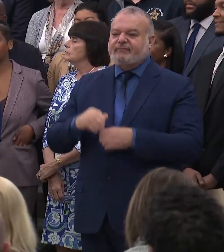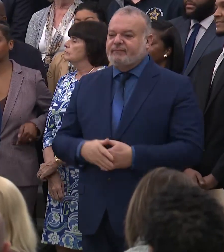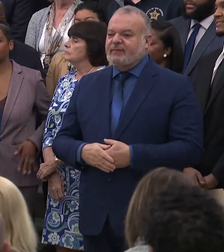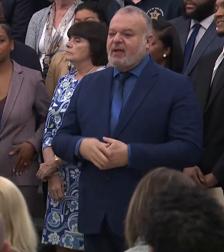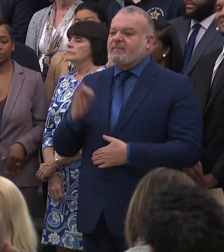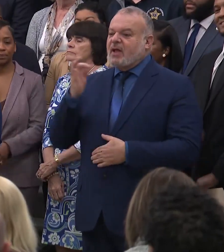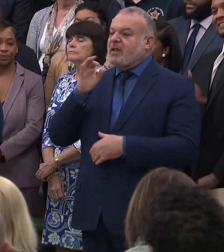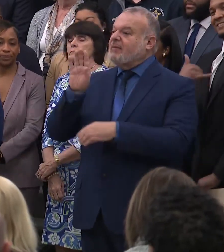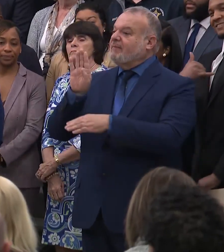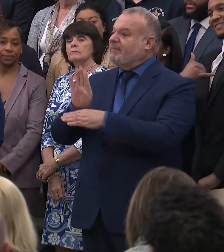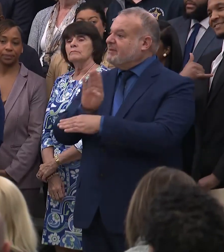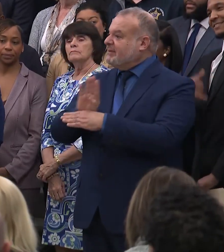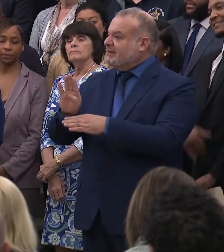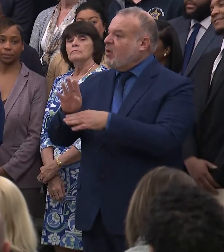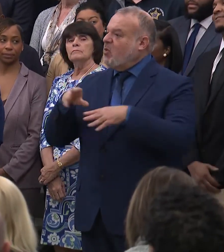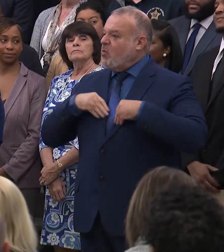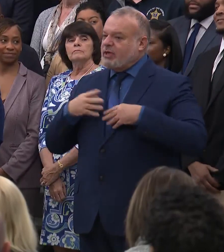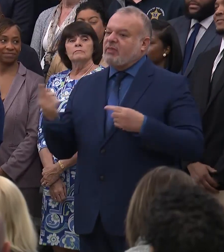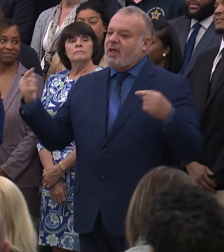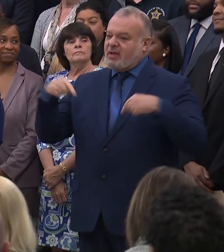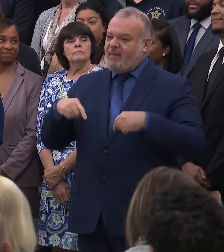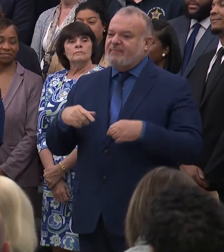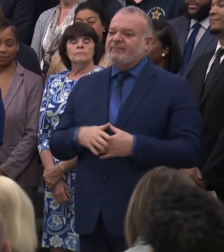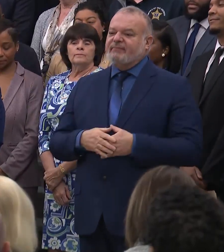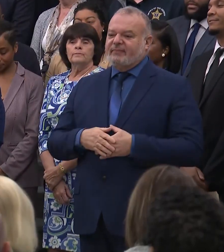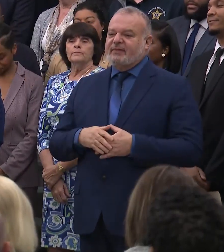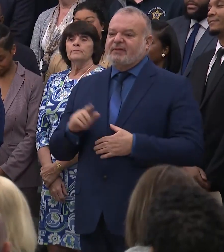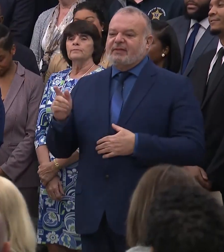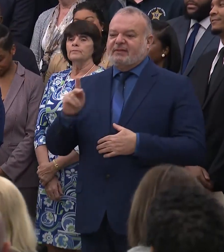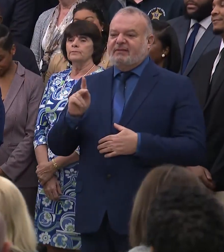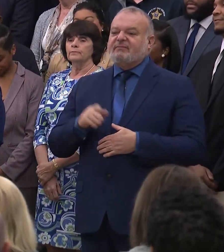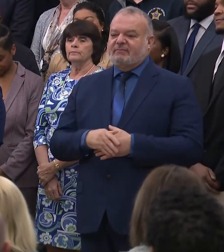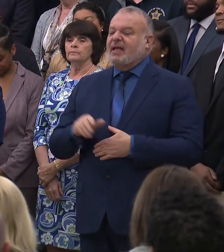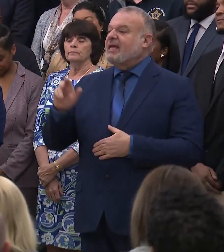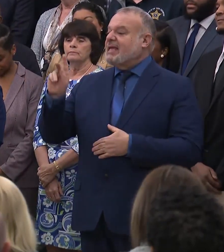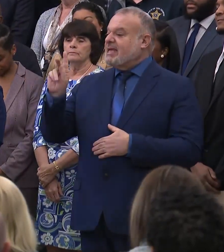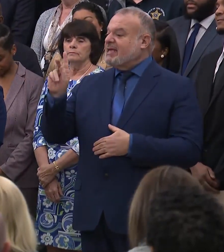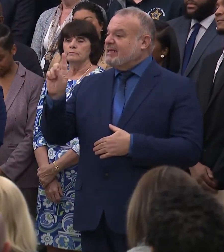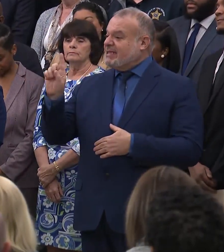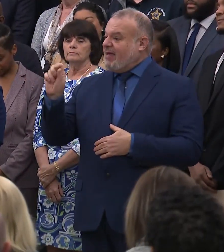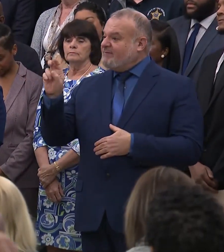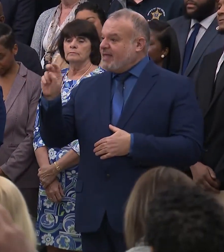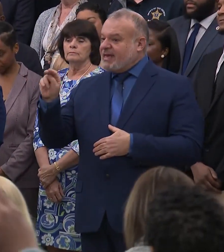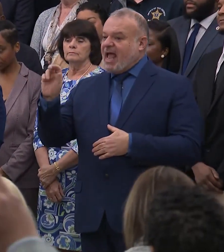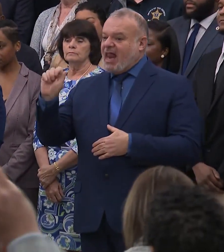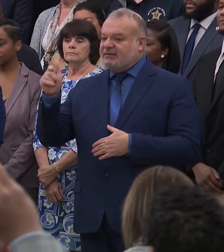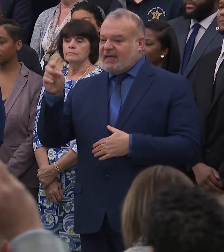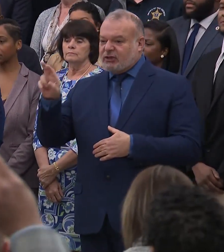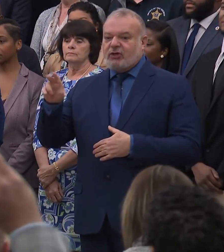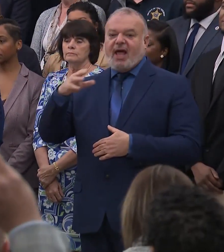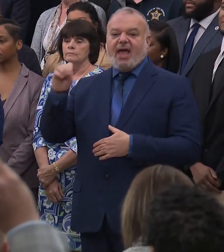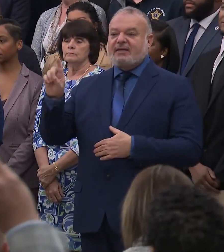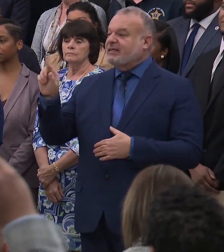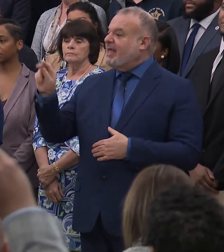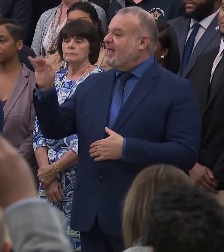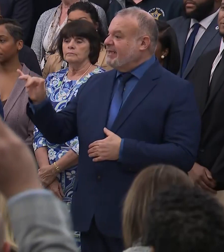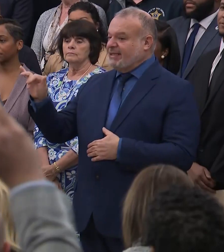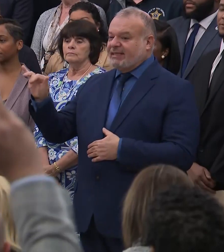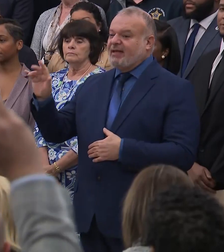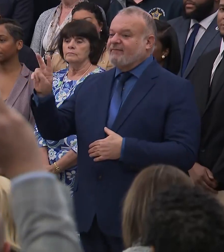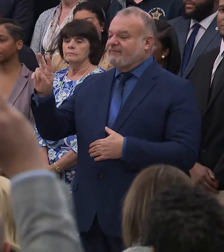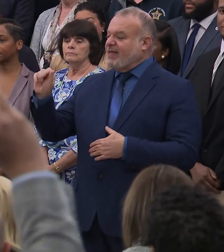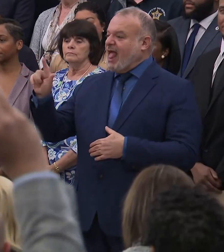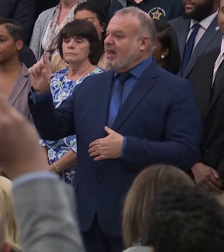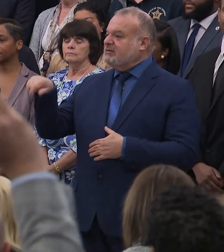Devin Alexander and Danny Vasquez, community advocates, equity champions, and faith leaders.